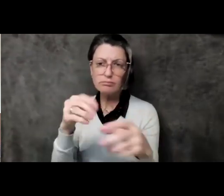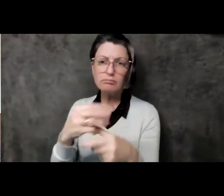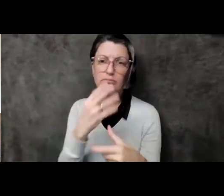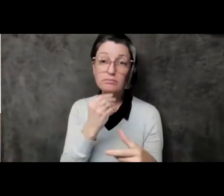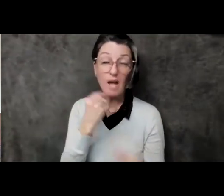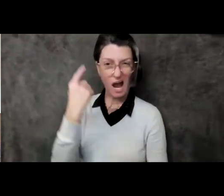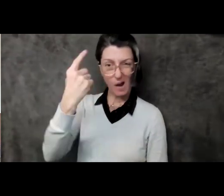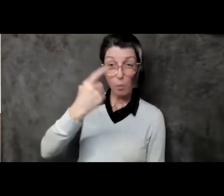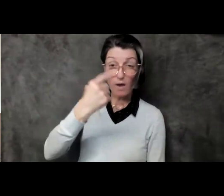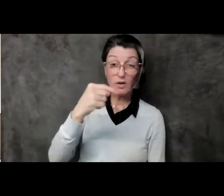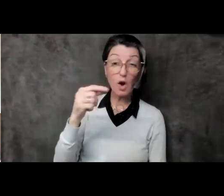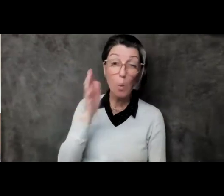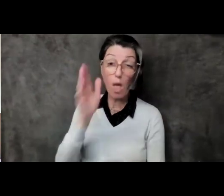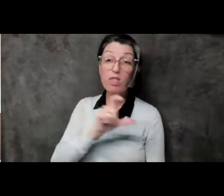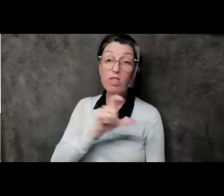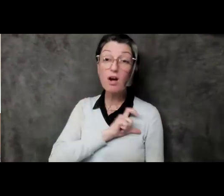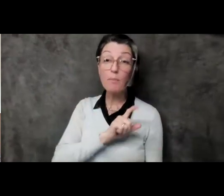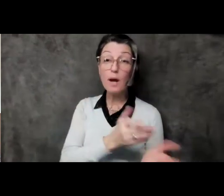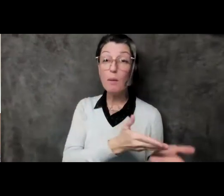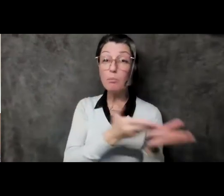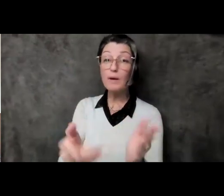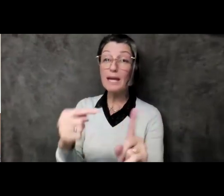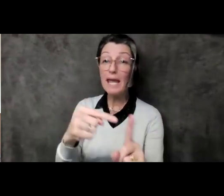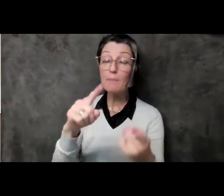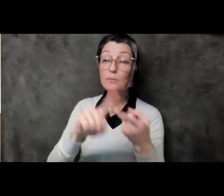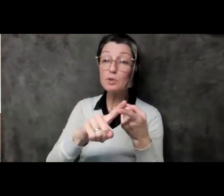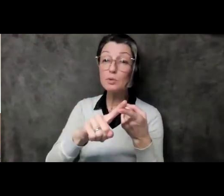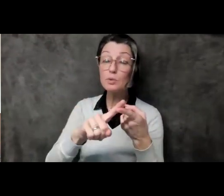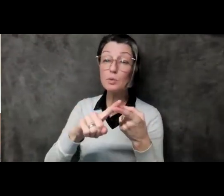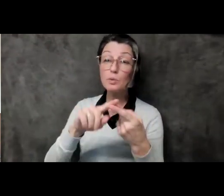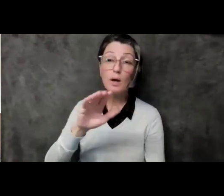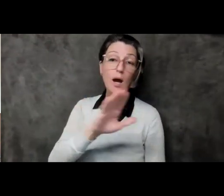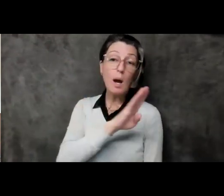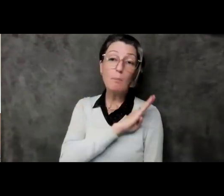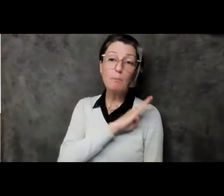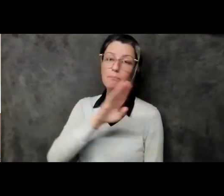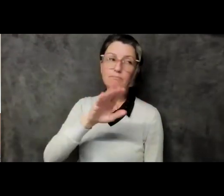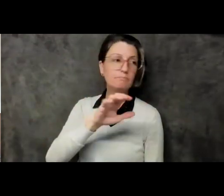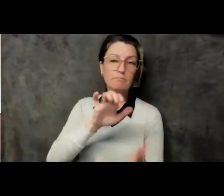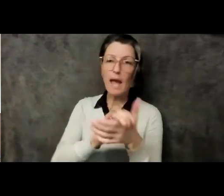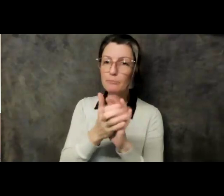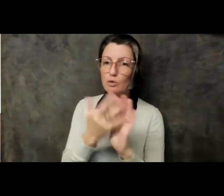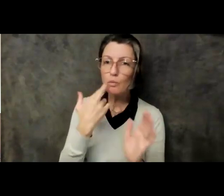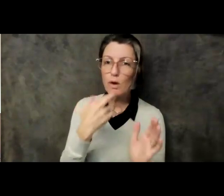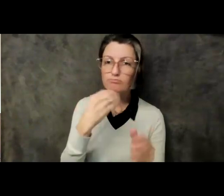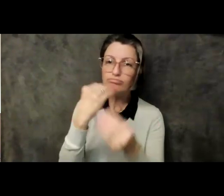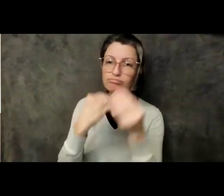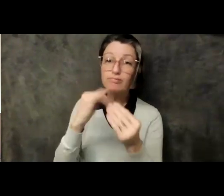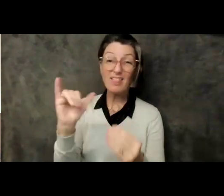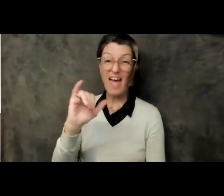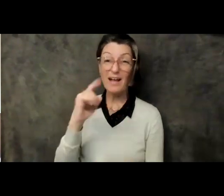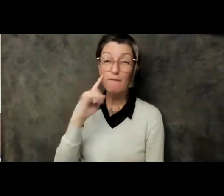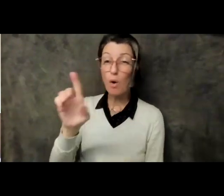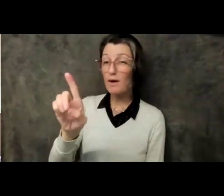with Dylan Roof after he murdered 9 Black churchgoers in Charleston. For sure, they're not going to put him handcuffed,